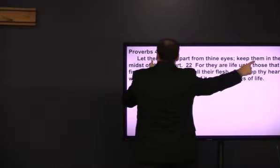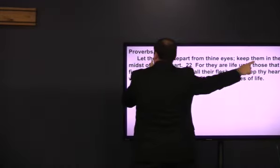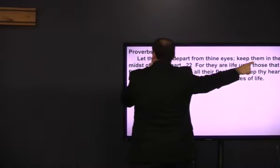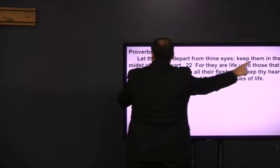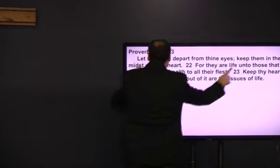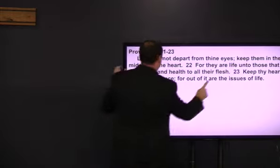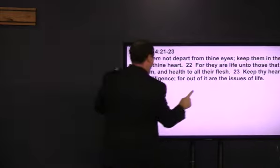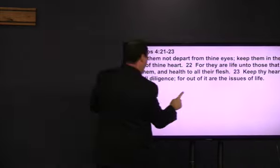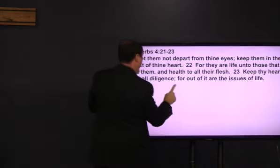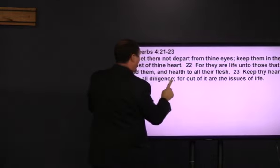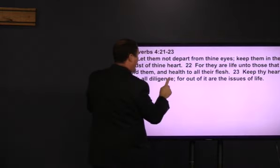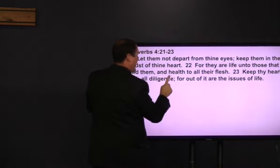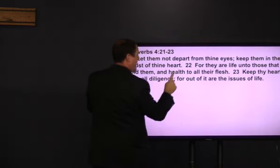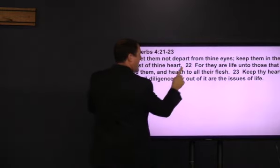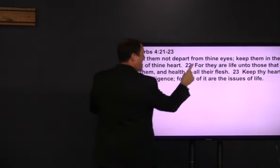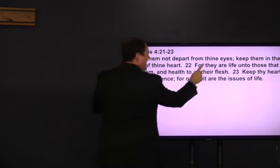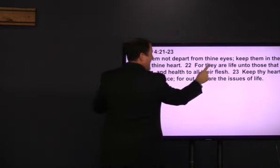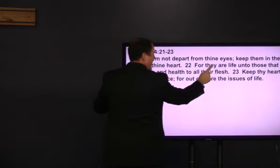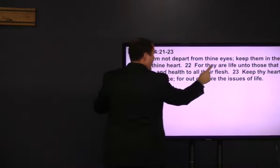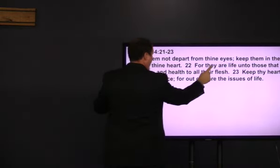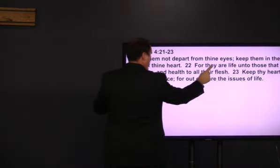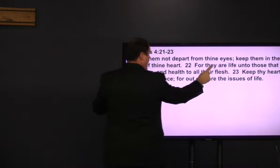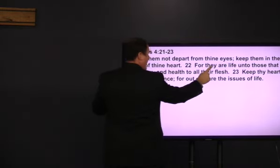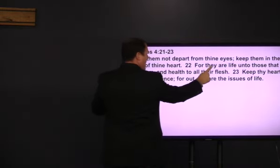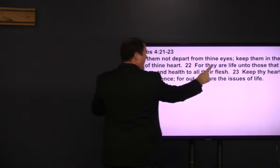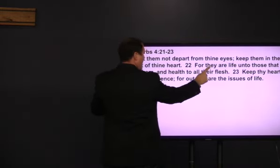So them and them and they.